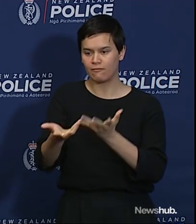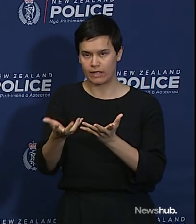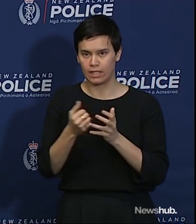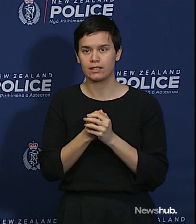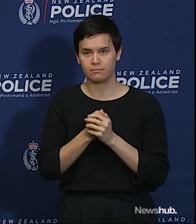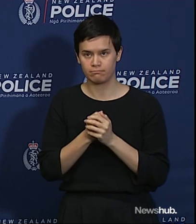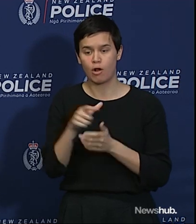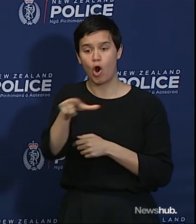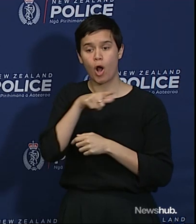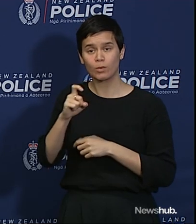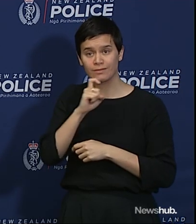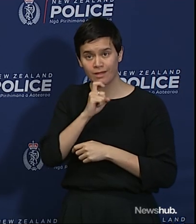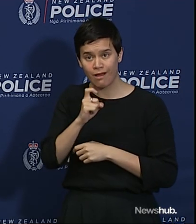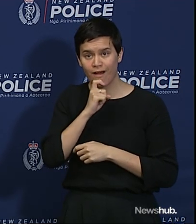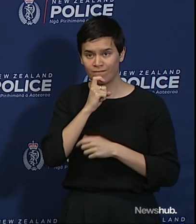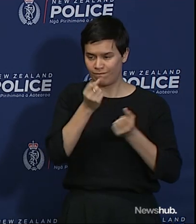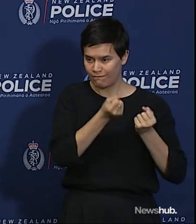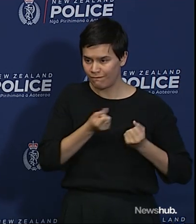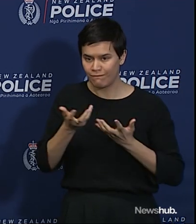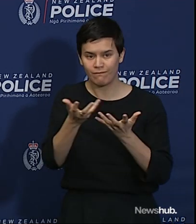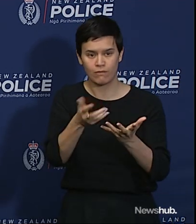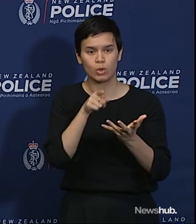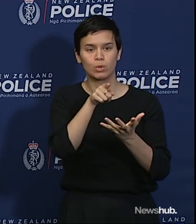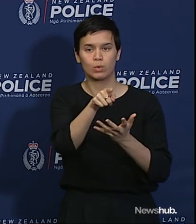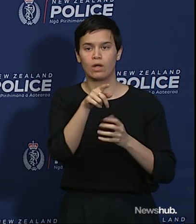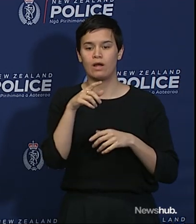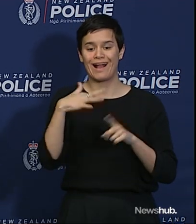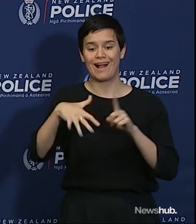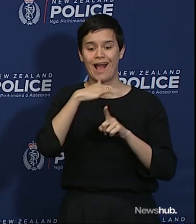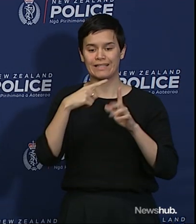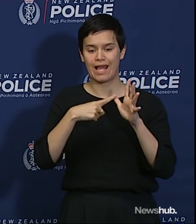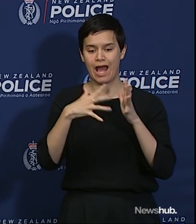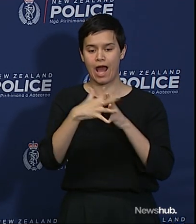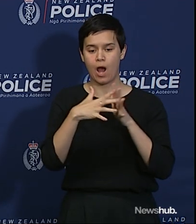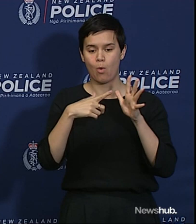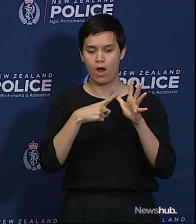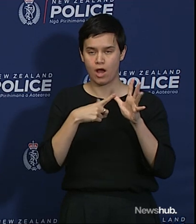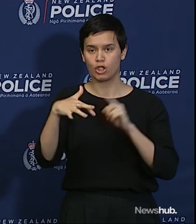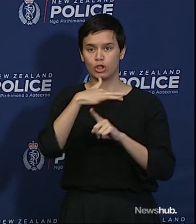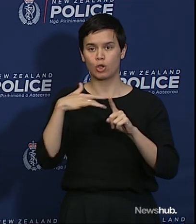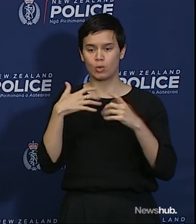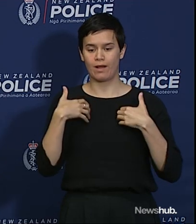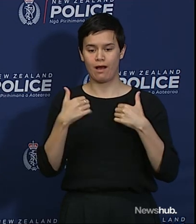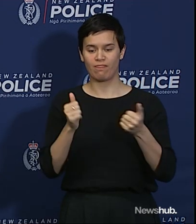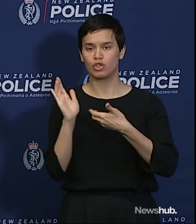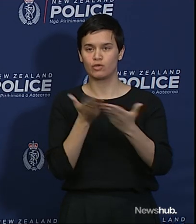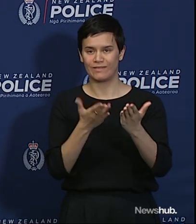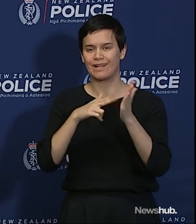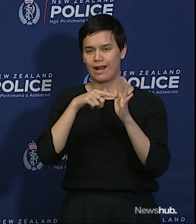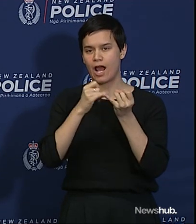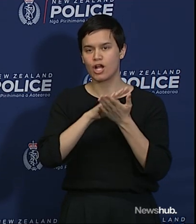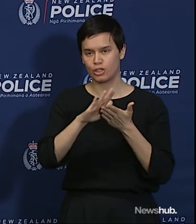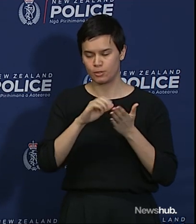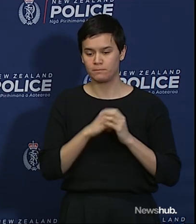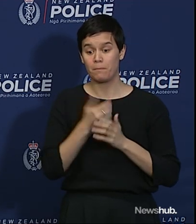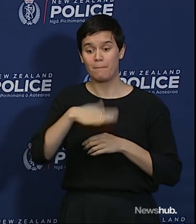staff and services through the Ngāti Awa Social Health Services. Bay of Plenty Civil Defence Emergency